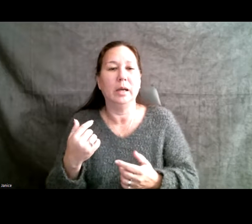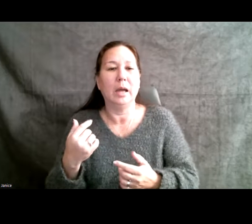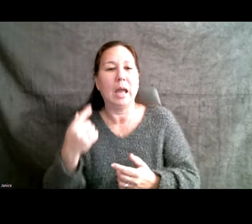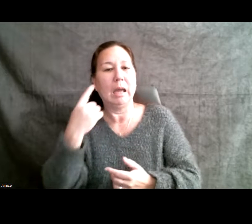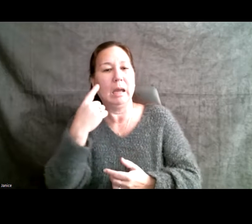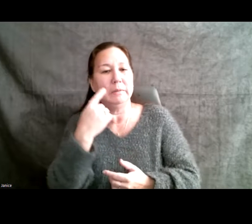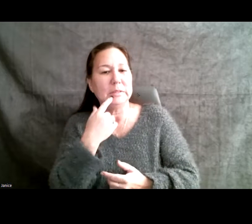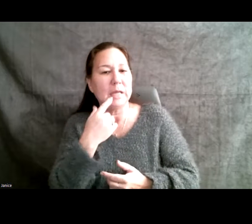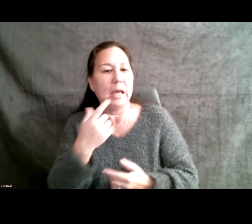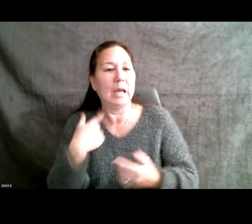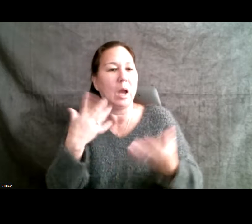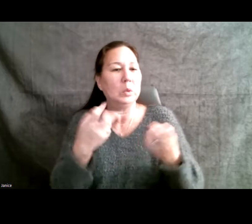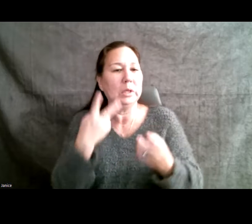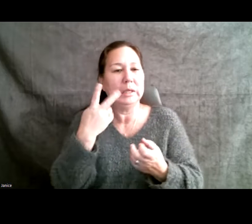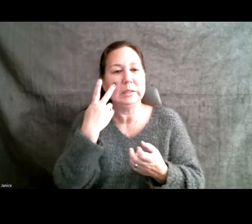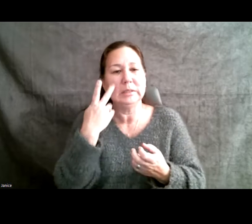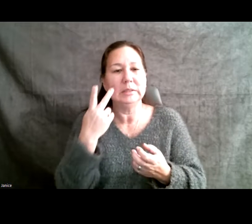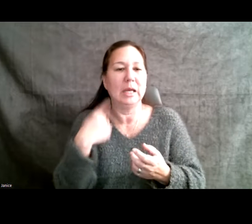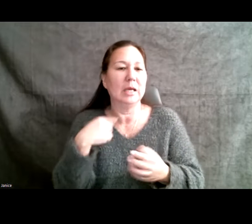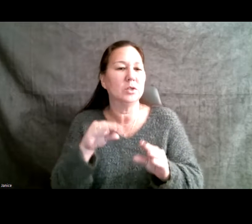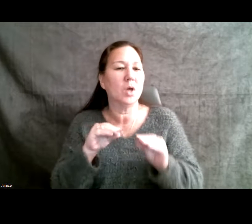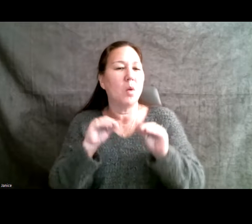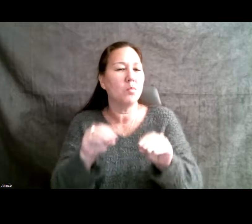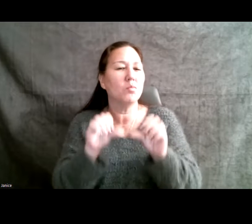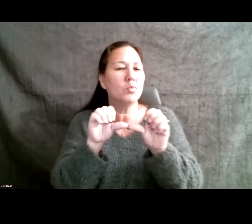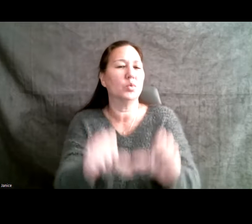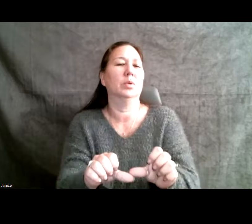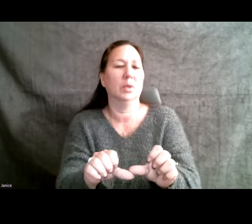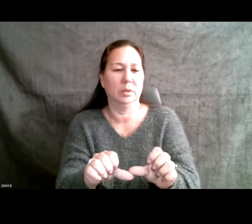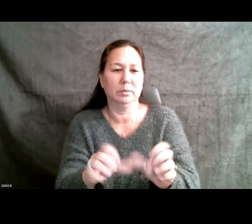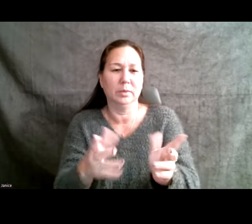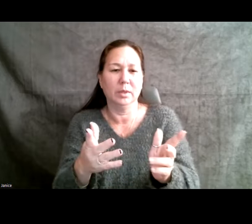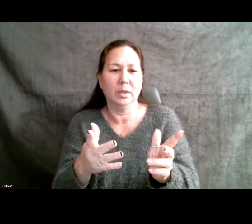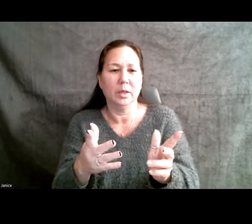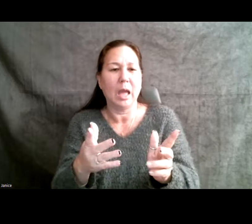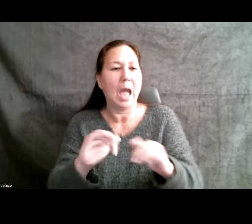issues concretely enough to kind of see them in some better way. But in the moment, yeah.